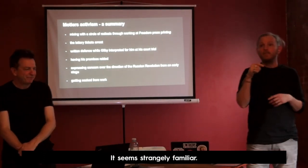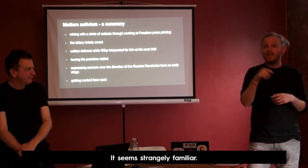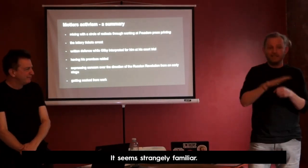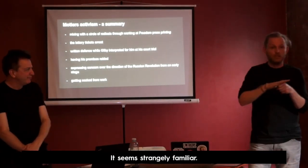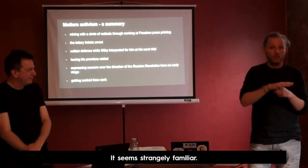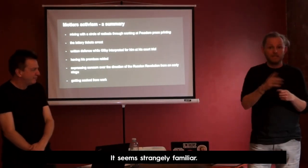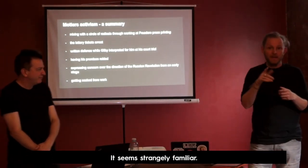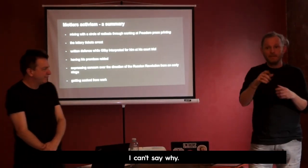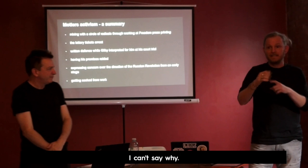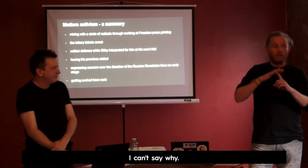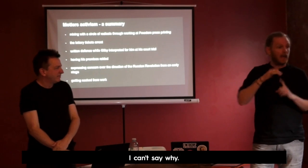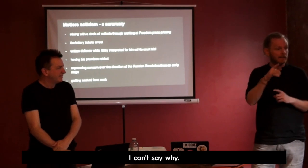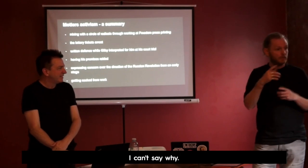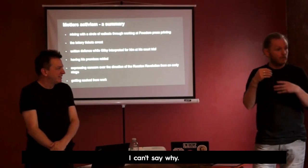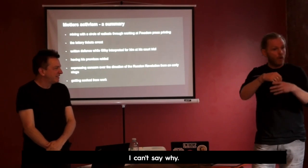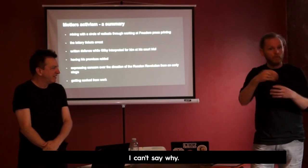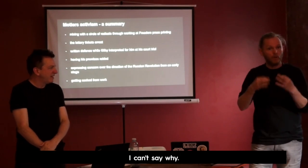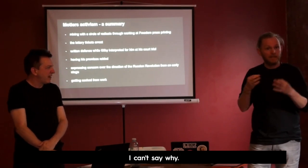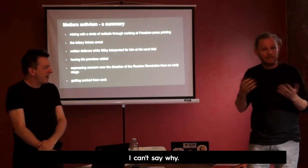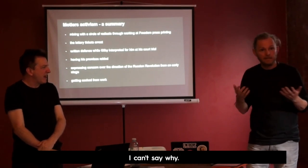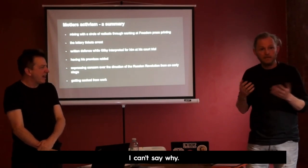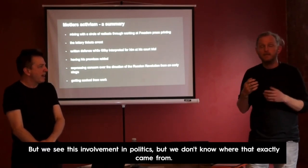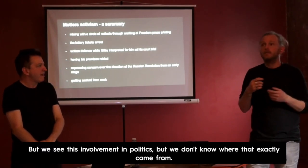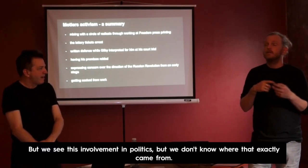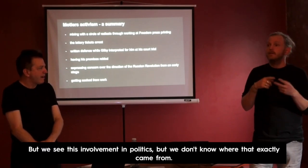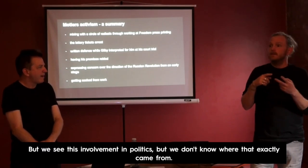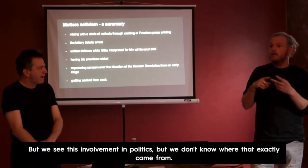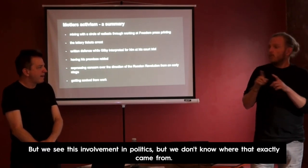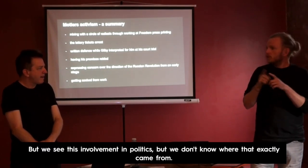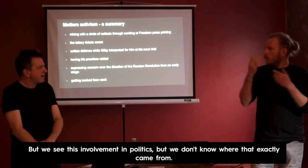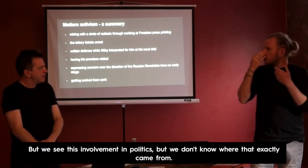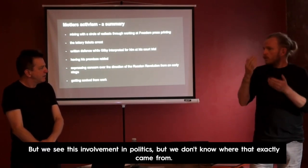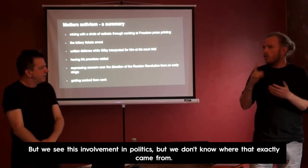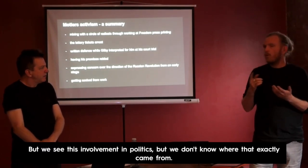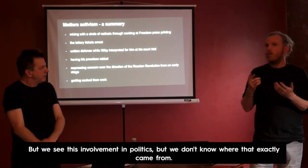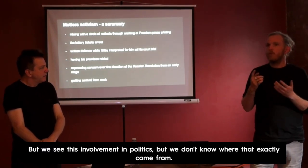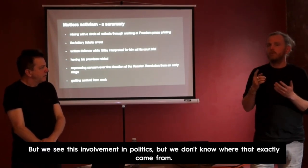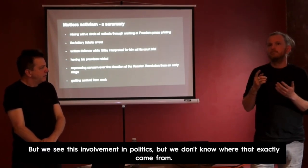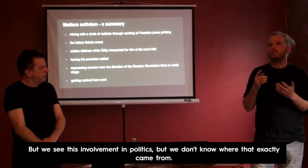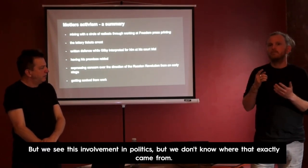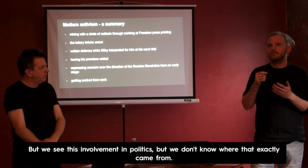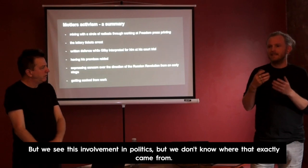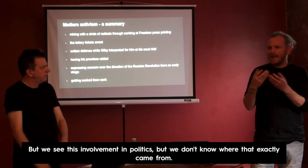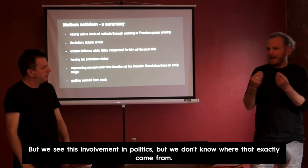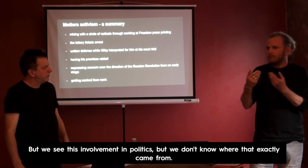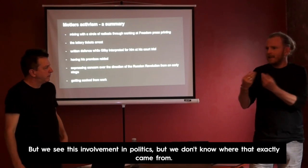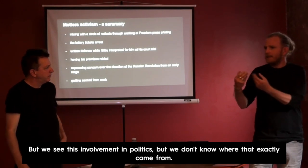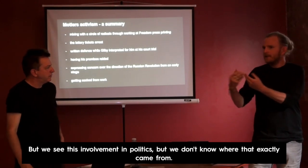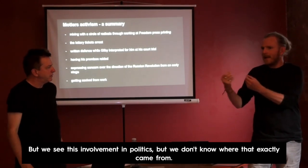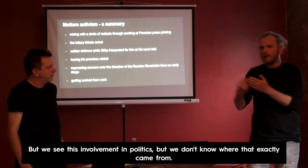strangely familiar, can't say why. But we see this involvement in politics that we don't know where that